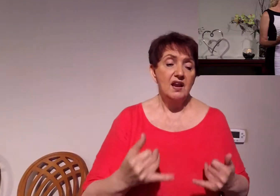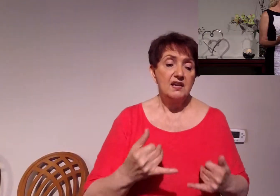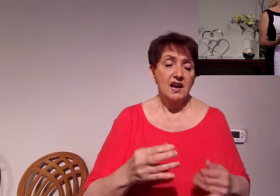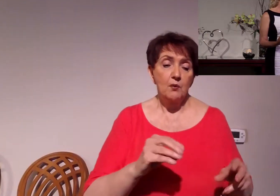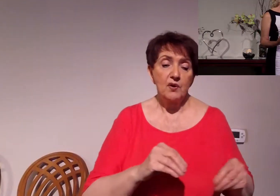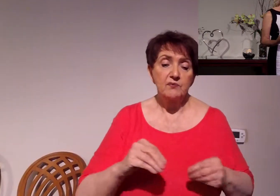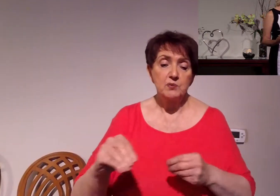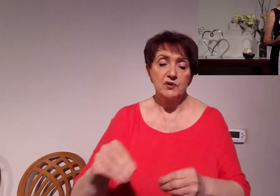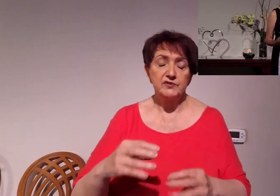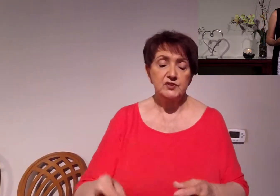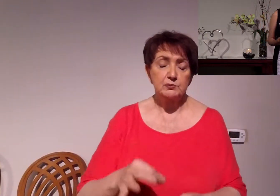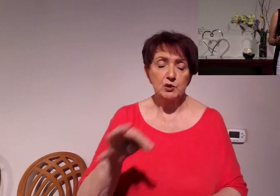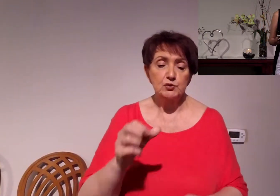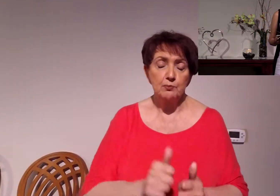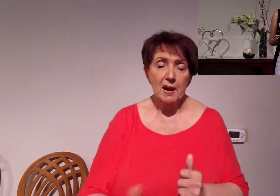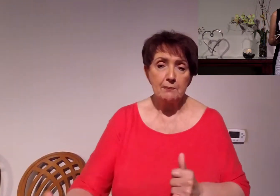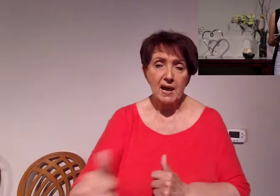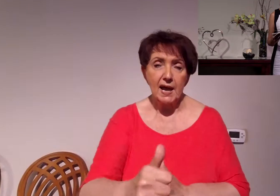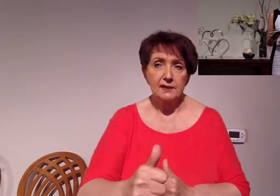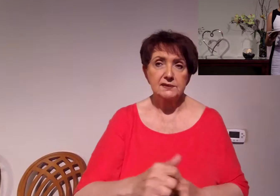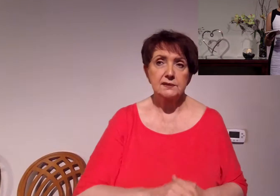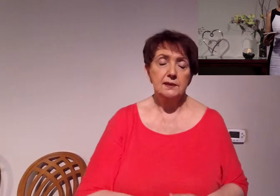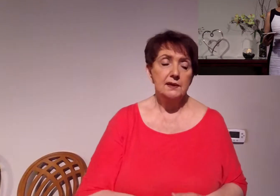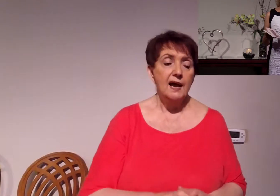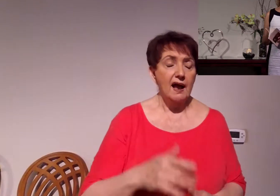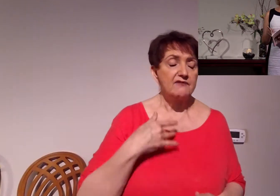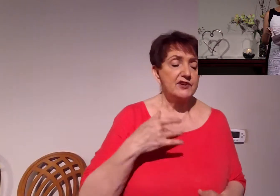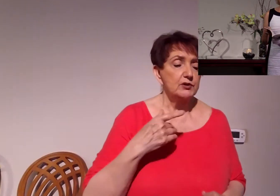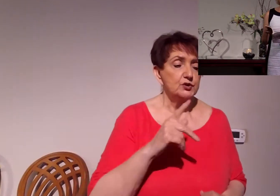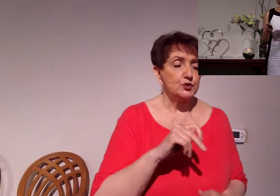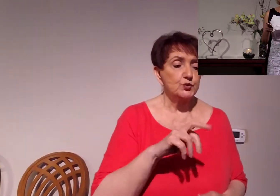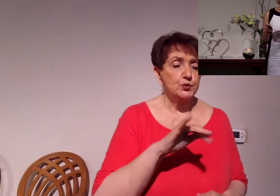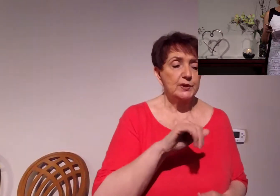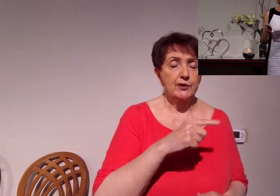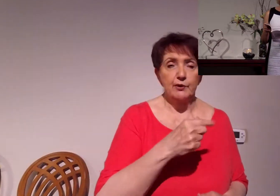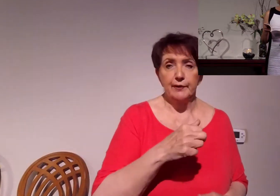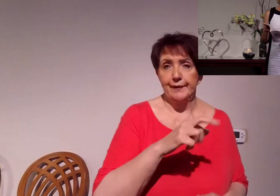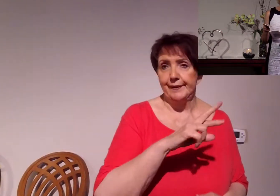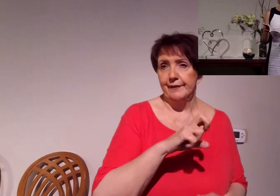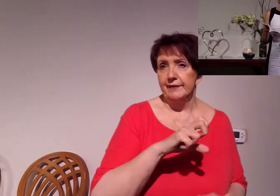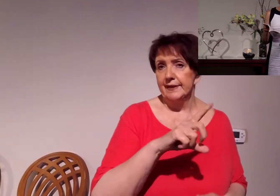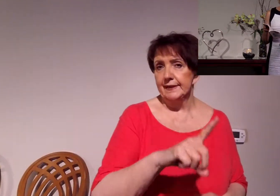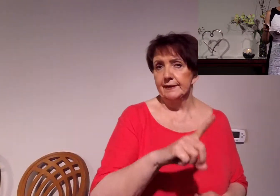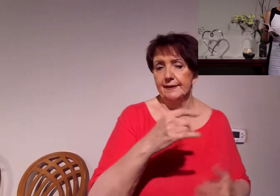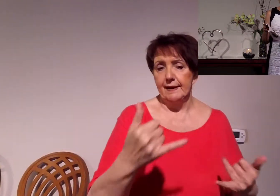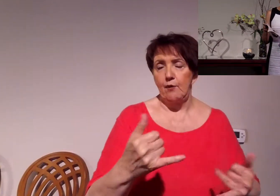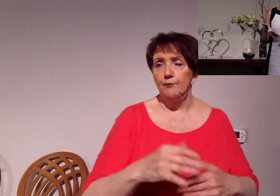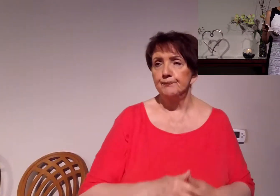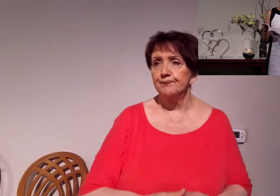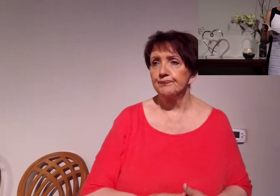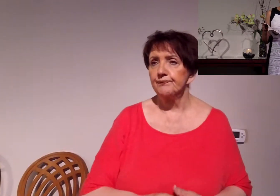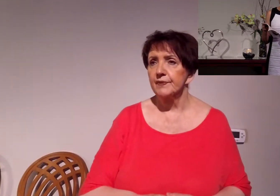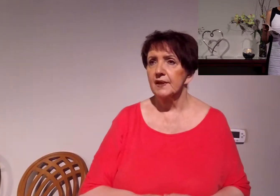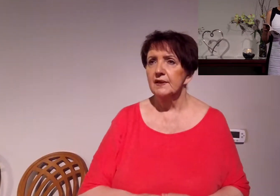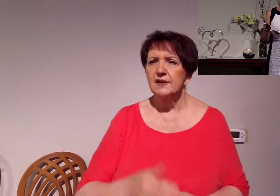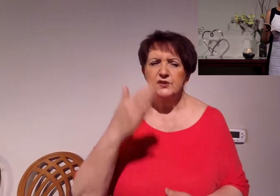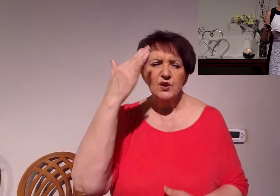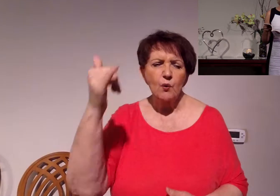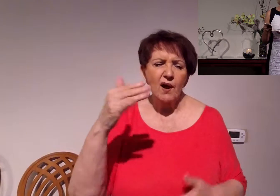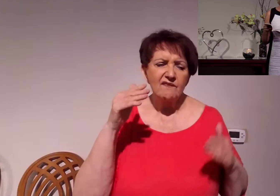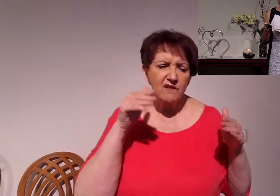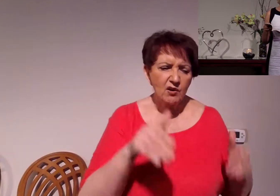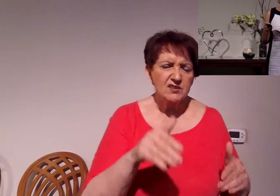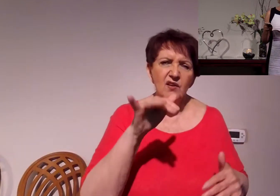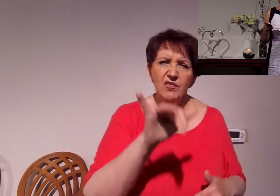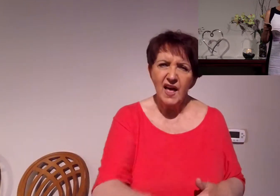to spiritual bypass, and our trigger, I'm triggered now, we use that as an excuse. So why focus on being triggered when I can remove the